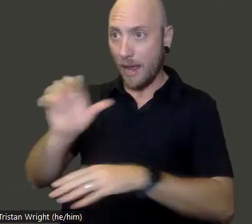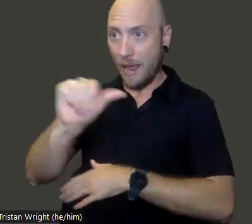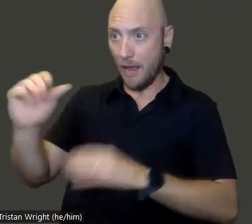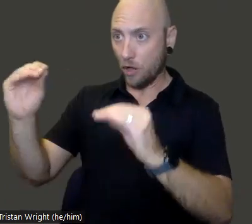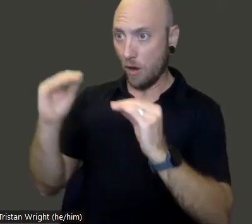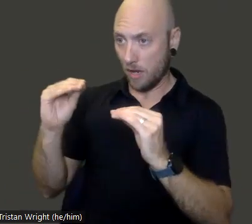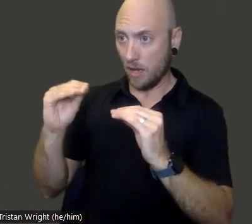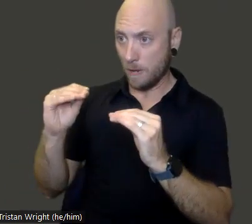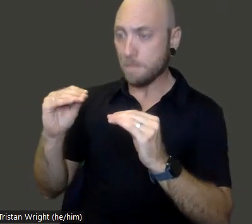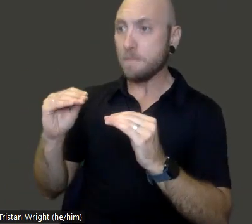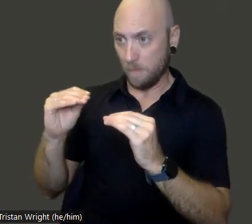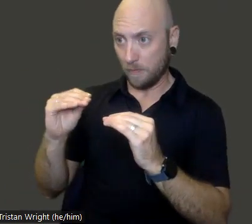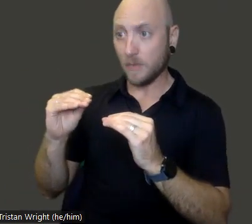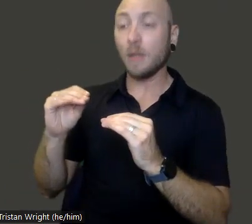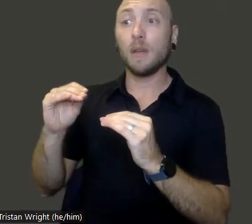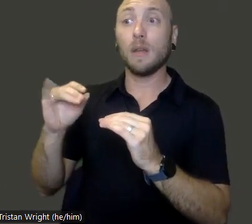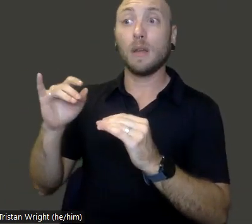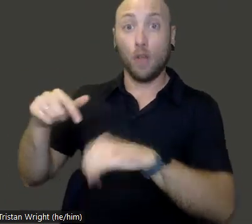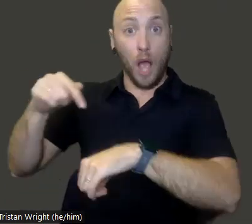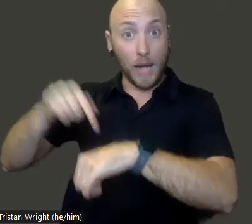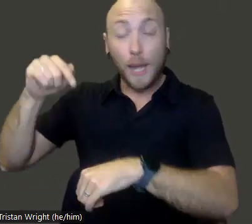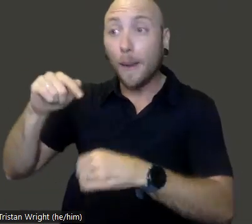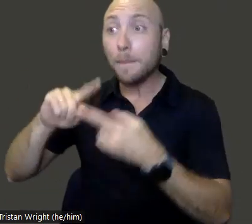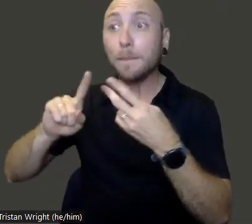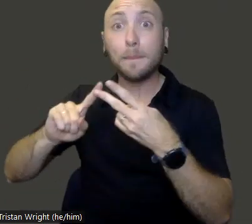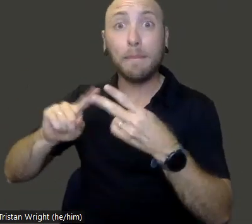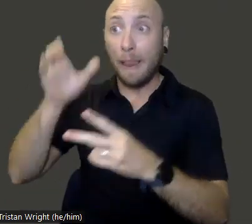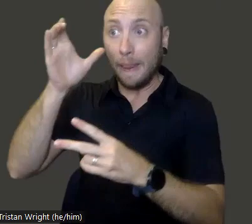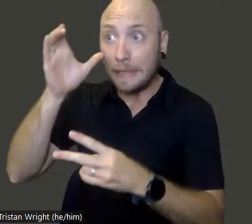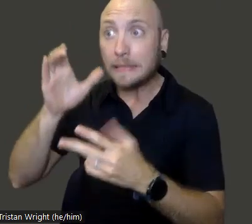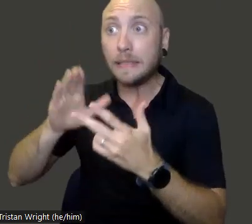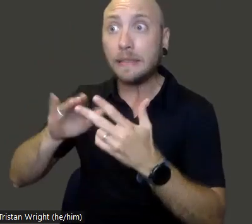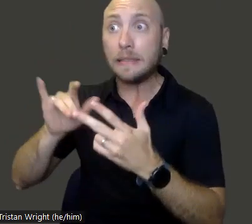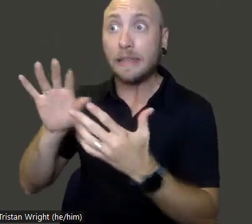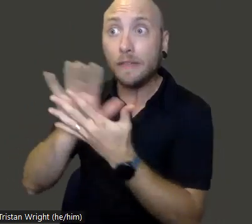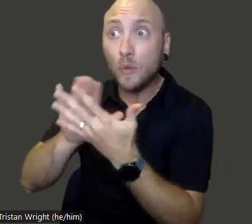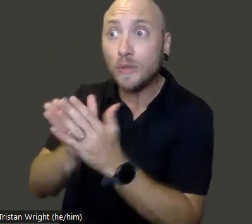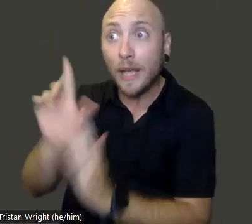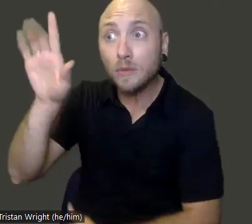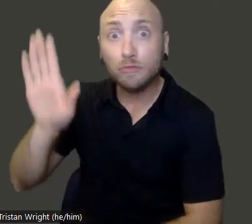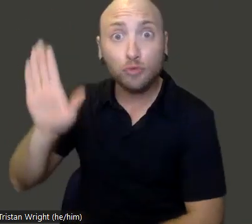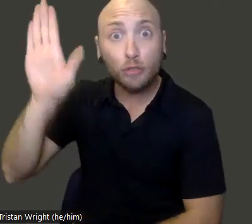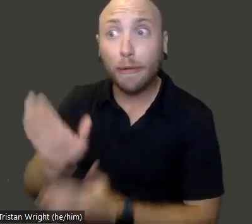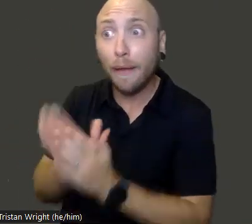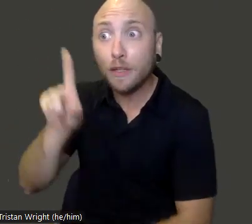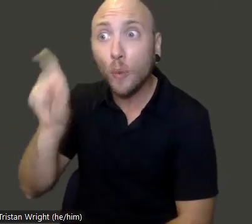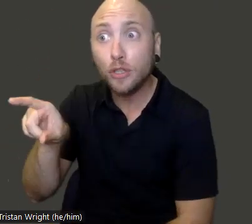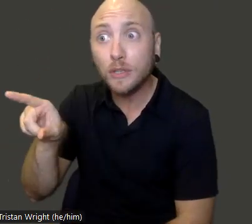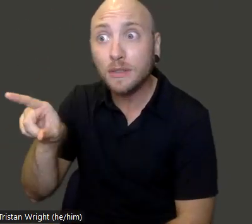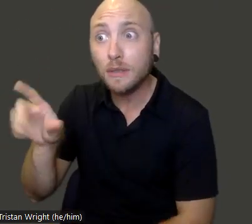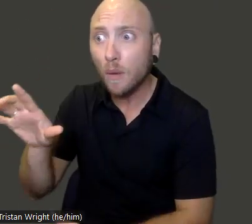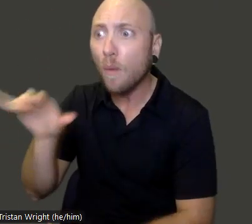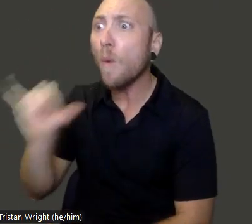have questions, you ask. You try to be helpful, right? So I did the same thing at school, and it turns out that stuff works really well there